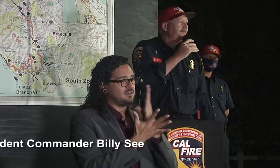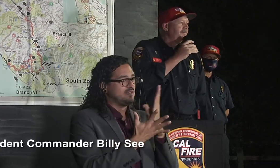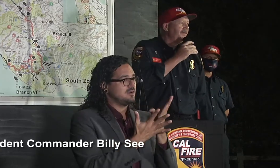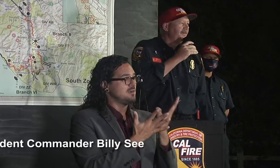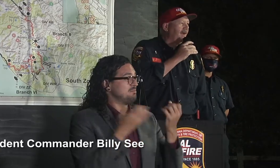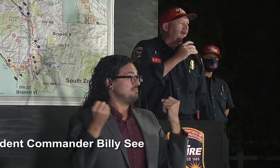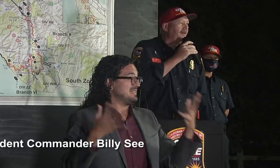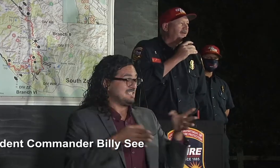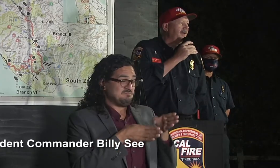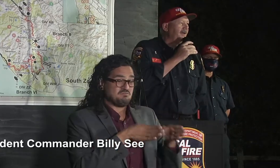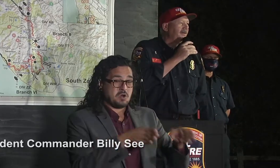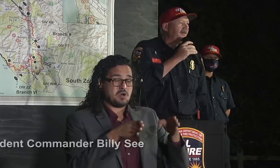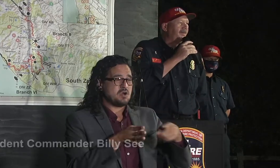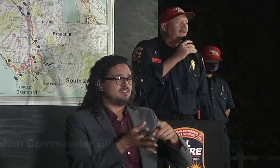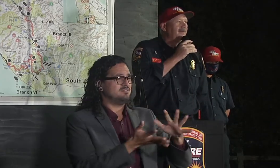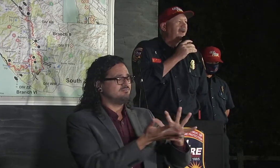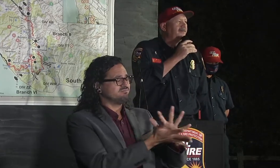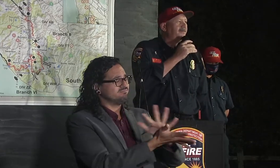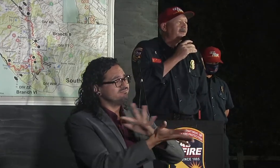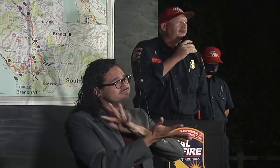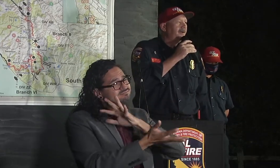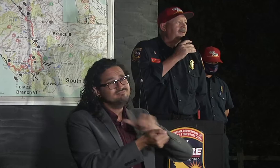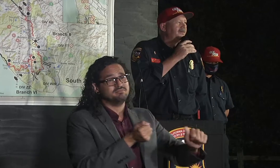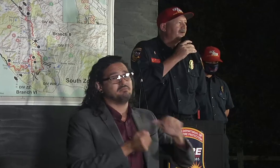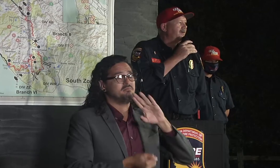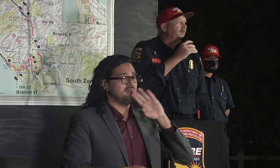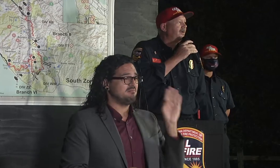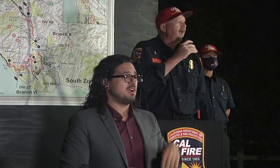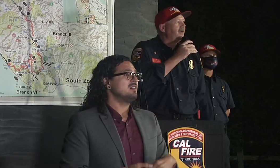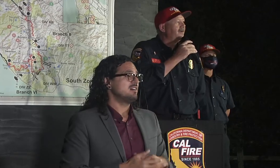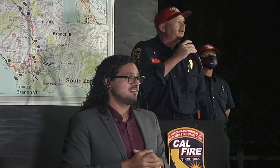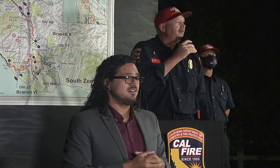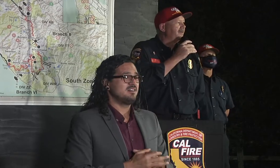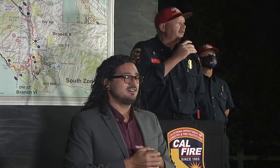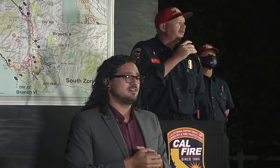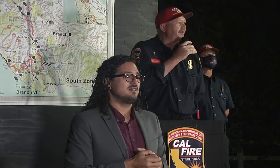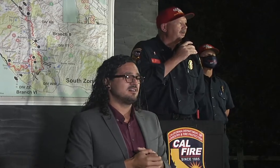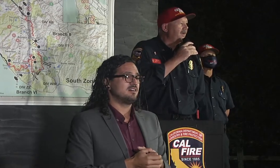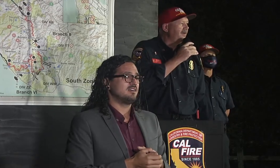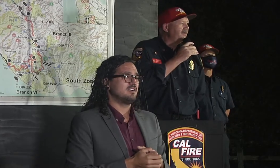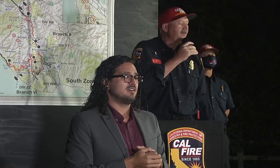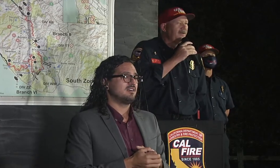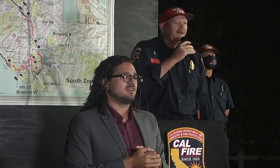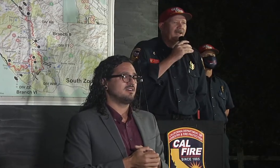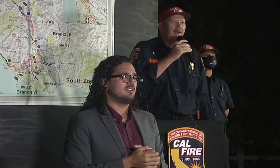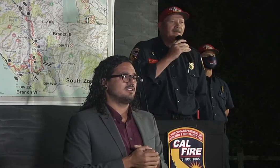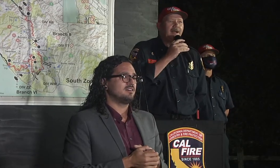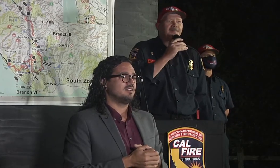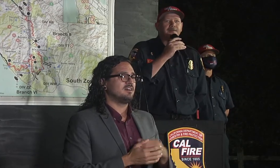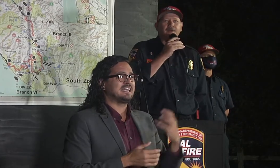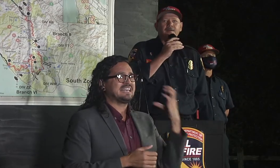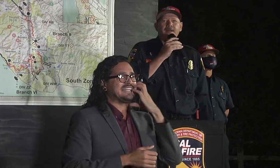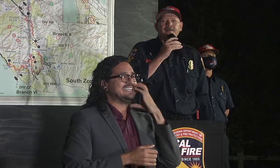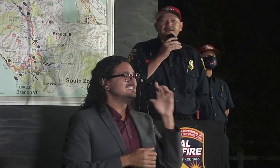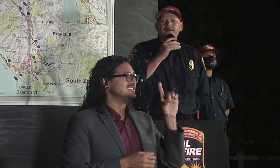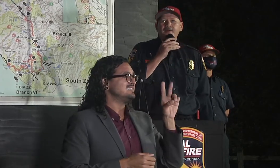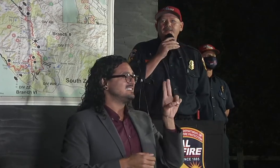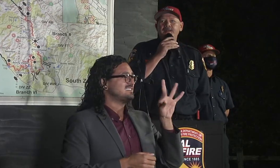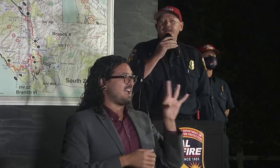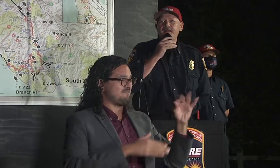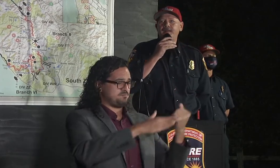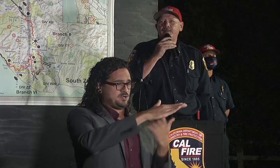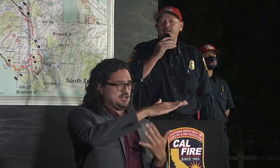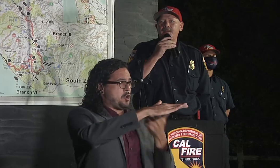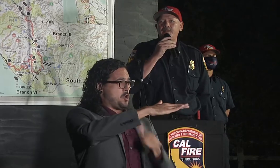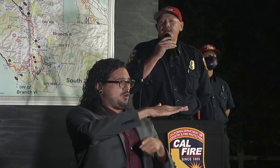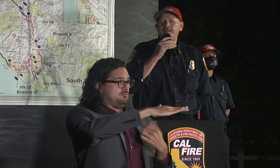to them. The thick duff is starting to burn out underneath some of these roadways and collapse the roadways. So we're going to